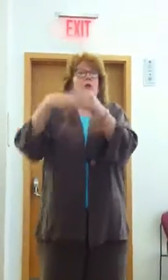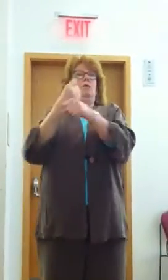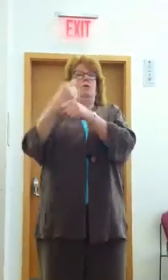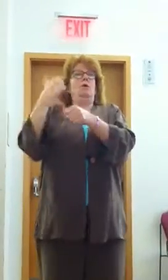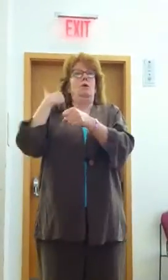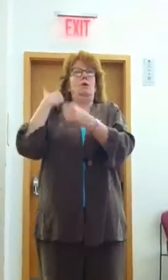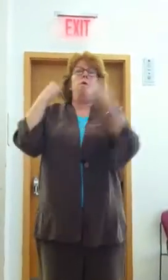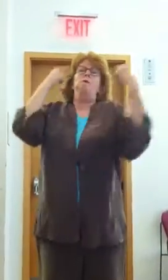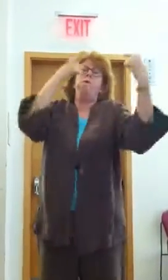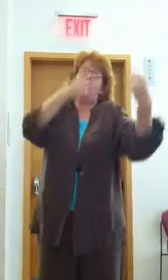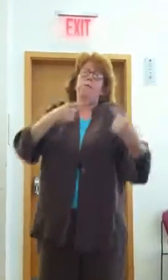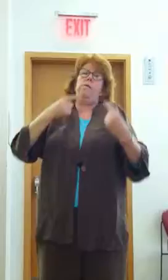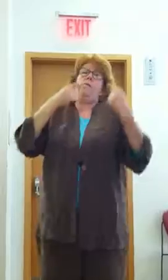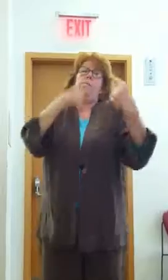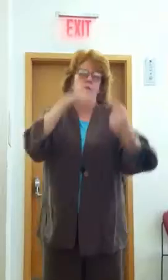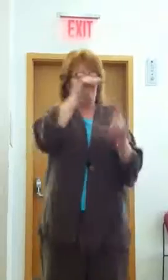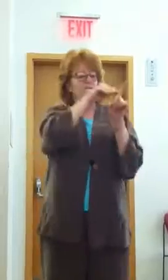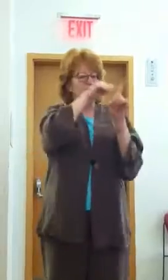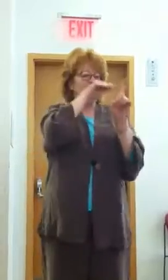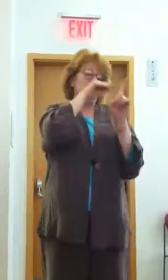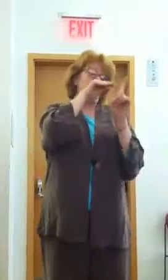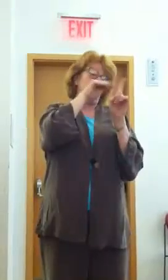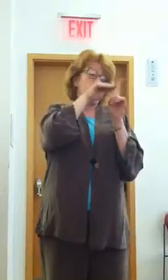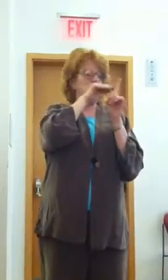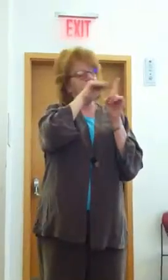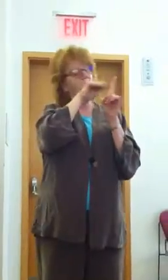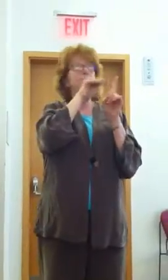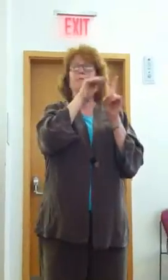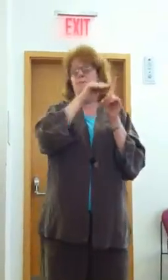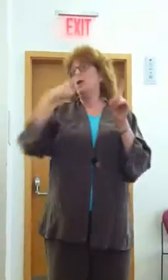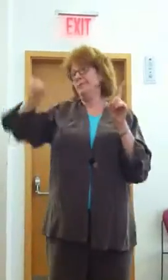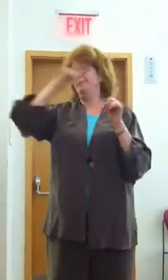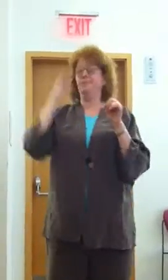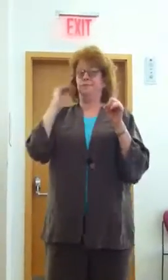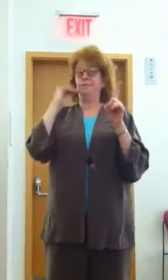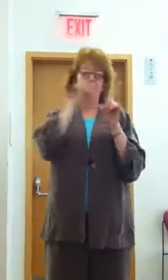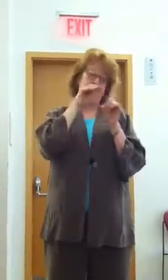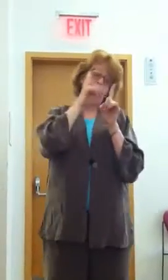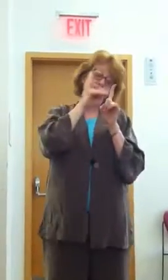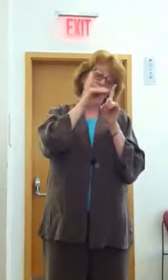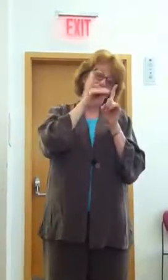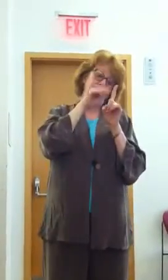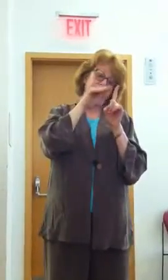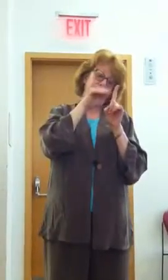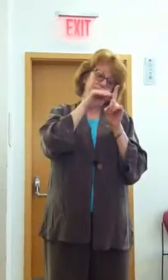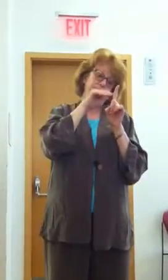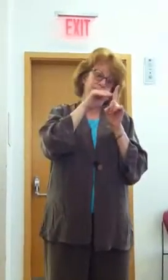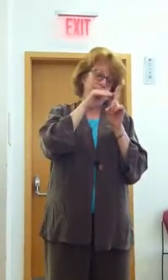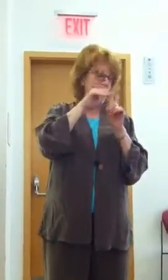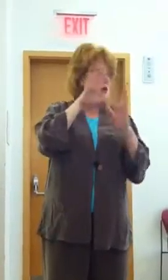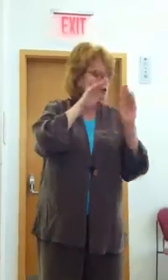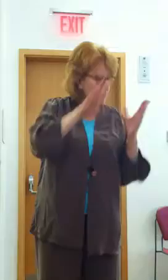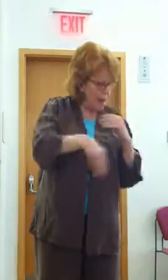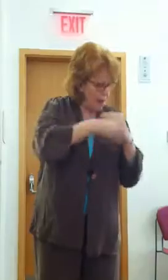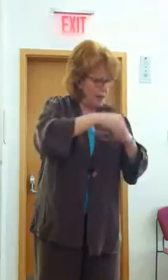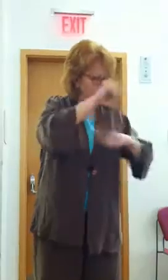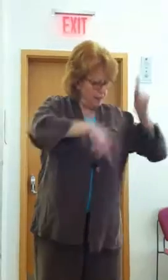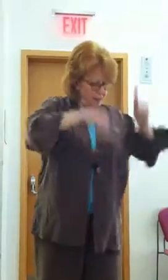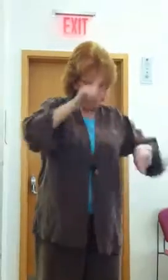fought, I nudged, a lot of us nudged, to put the topic of serving diverse learners on the agenda of